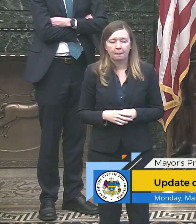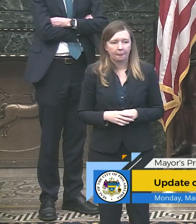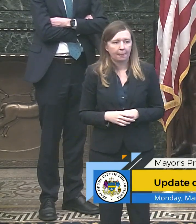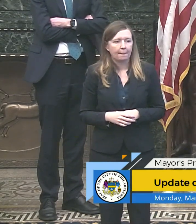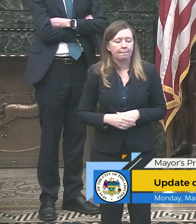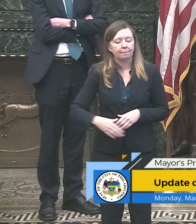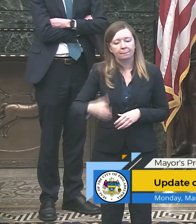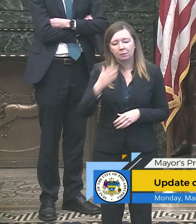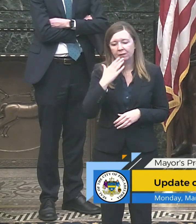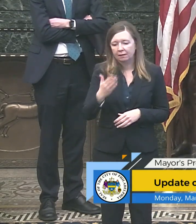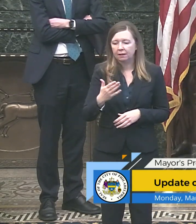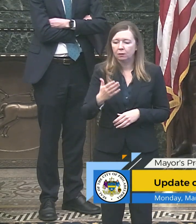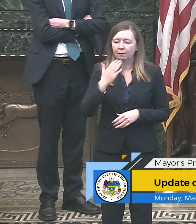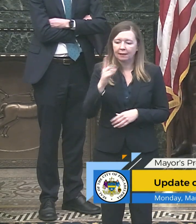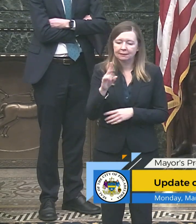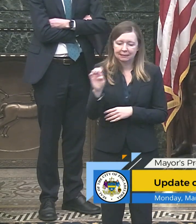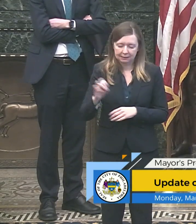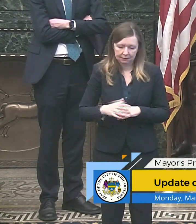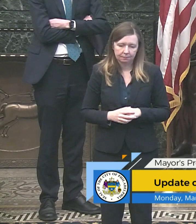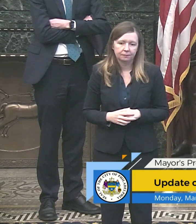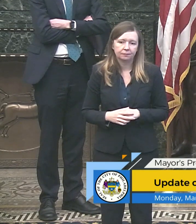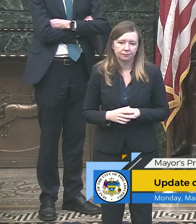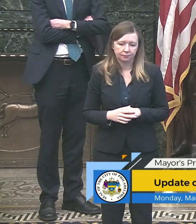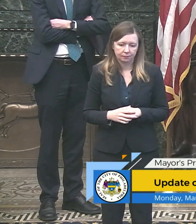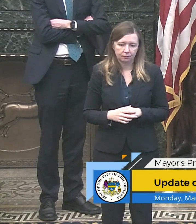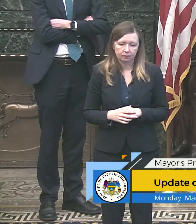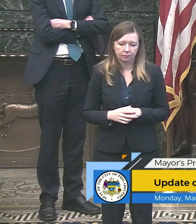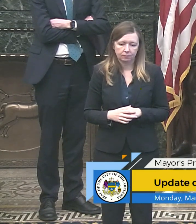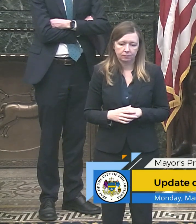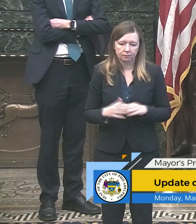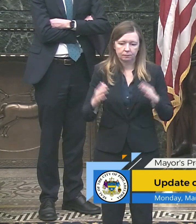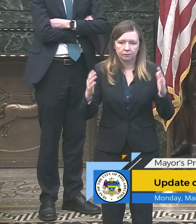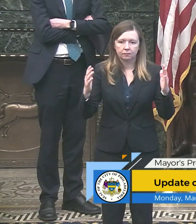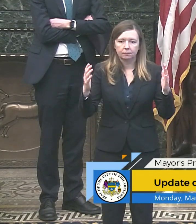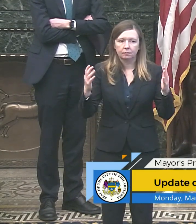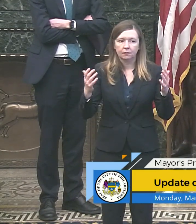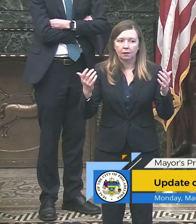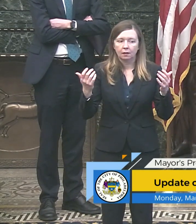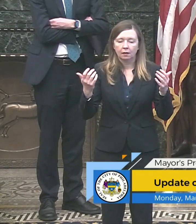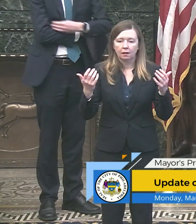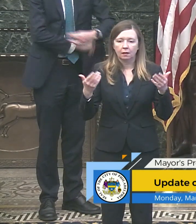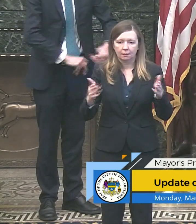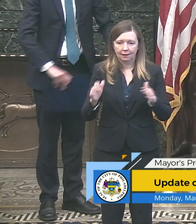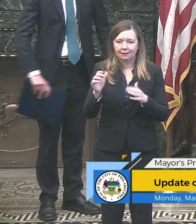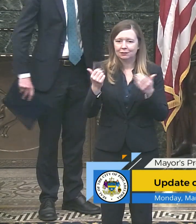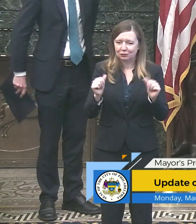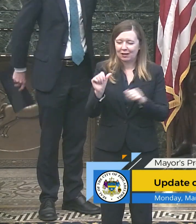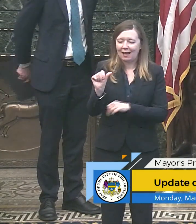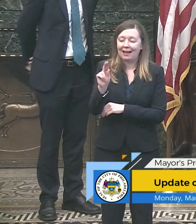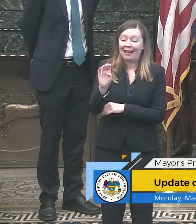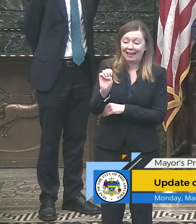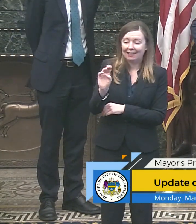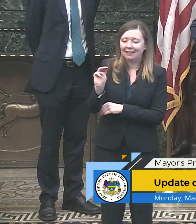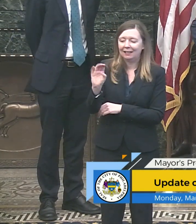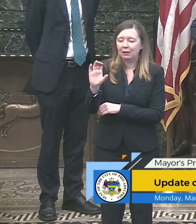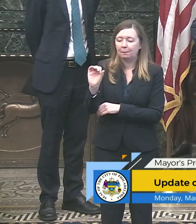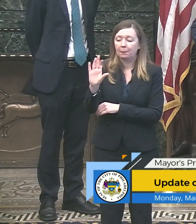All right, thank you, and thanks, Denise. So let's try again. Annie McCormick, we'll give you one more shot